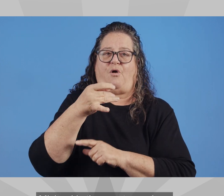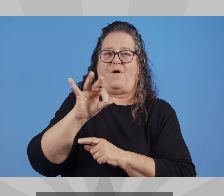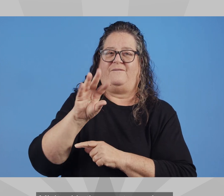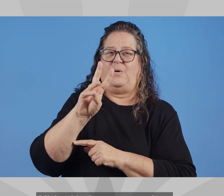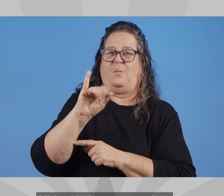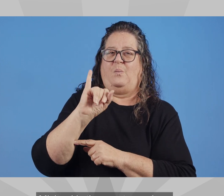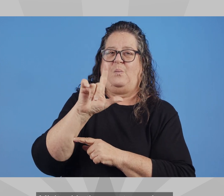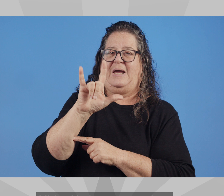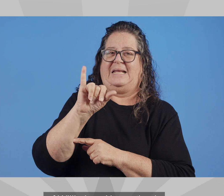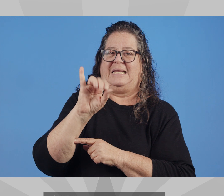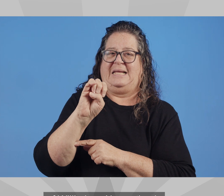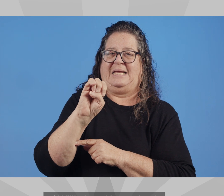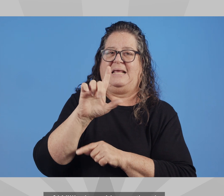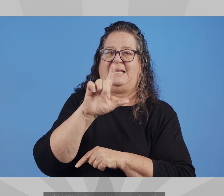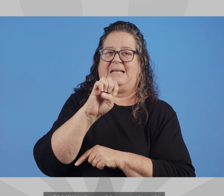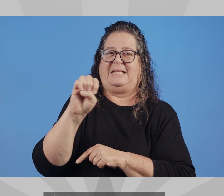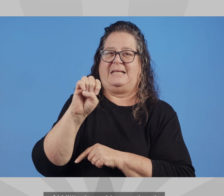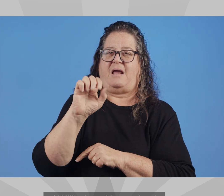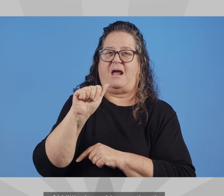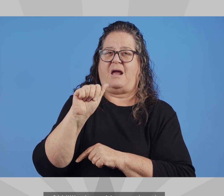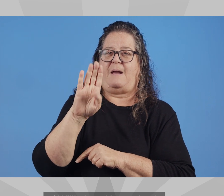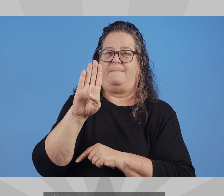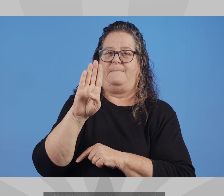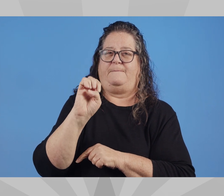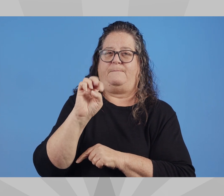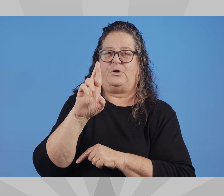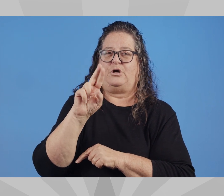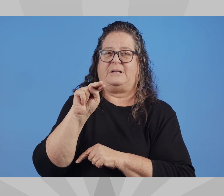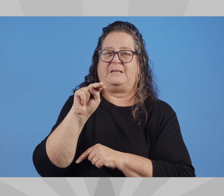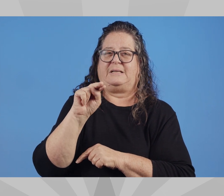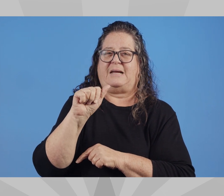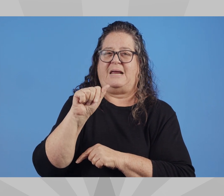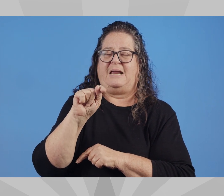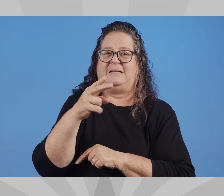Michael is the great-grandson of Willie Lee Abernathy, Jr.